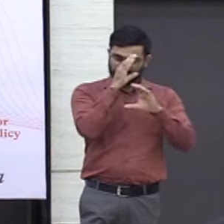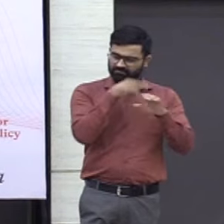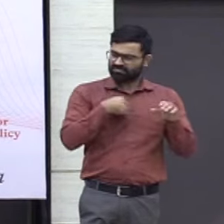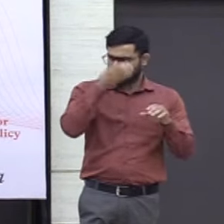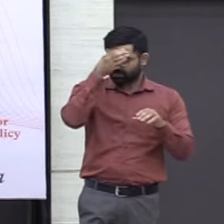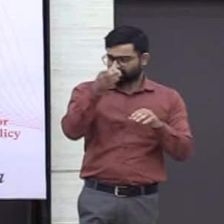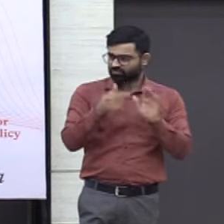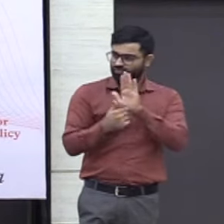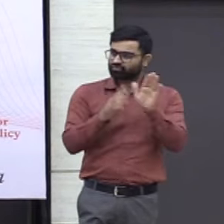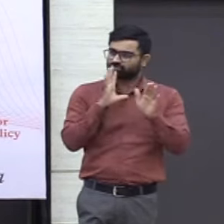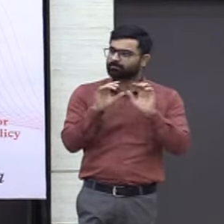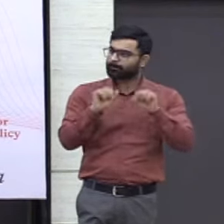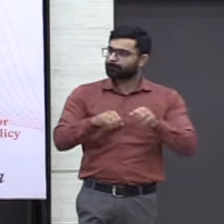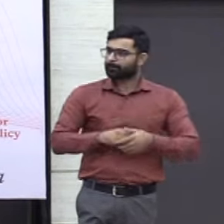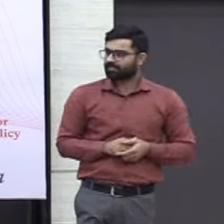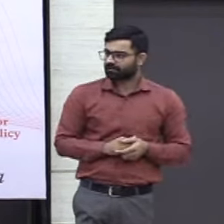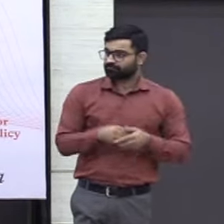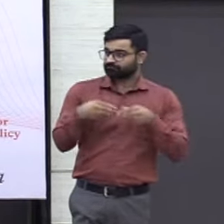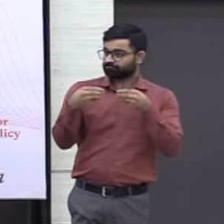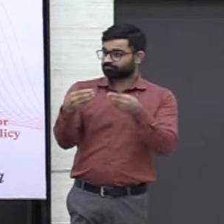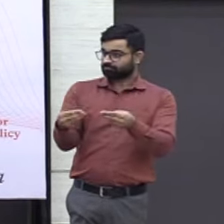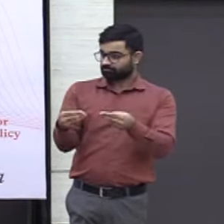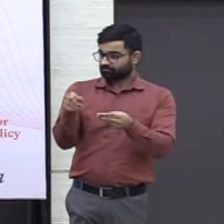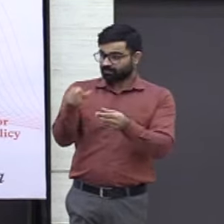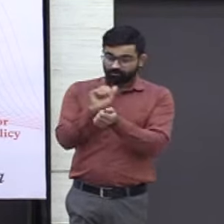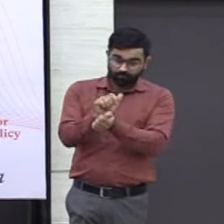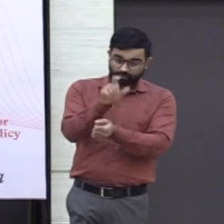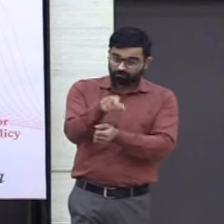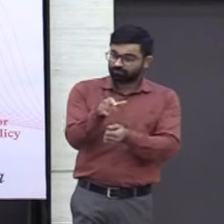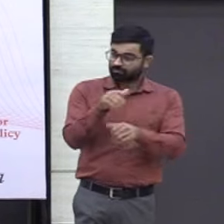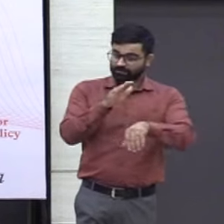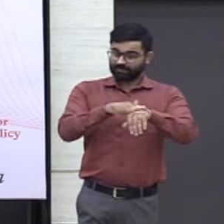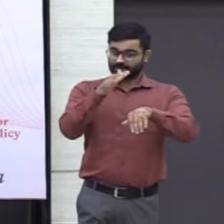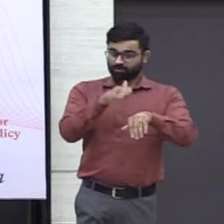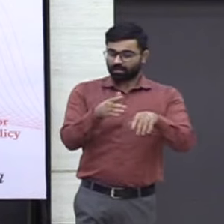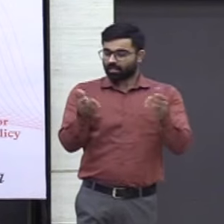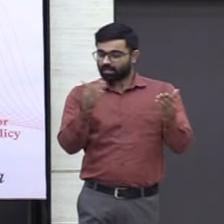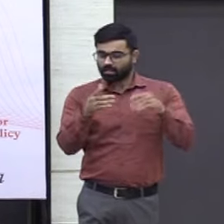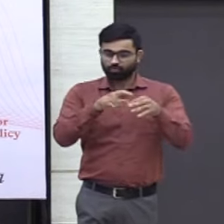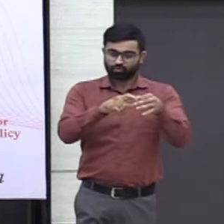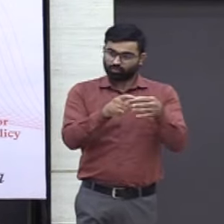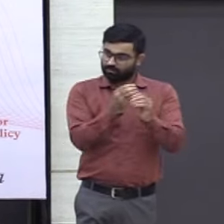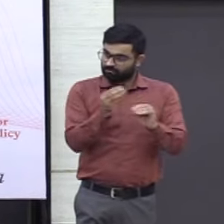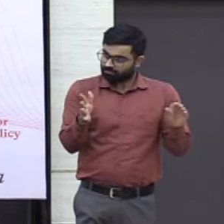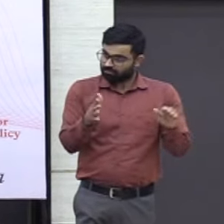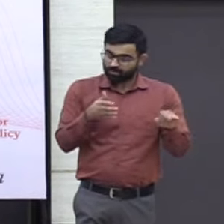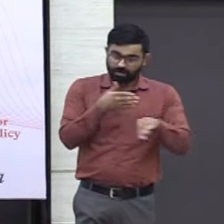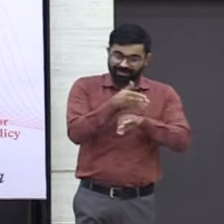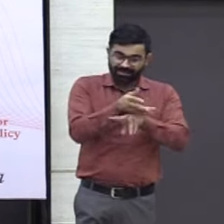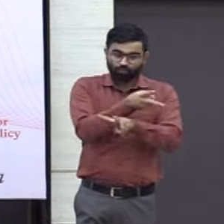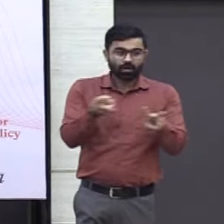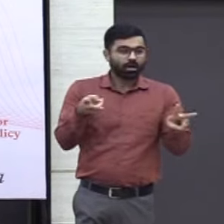I mean, surely, given that the police officer is not supposed to touch you and should only be asking you questions and should not be hitting you at